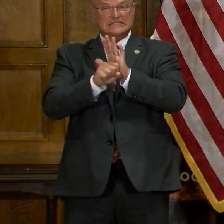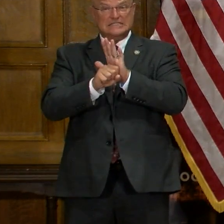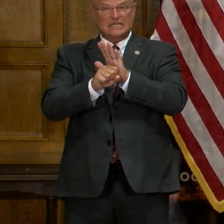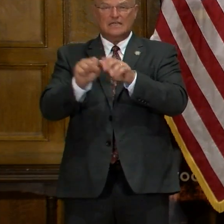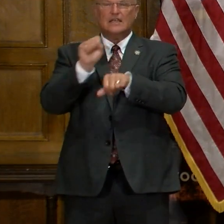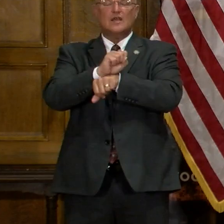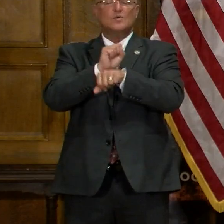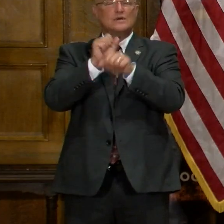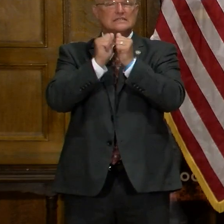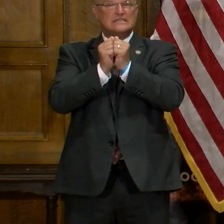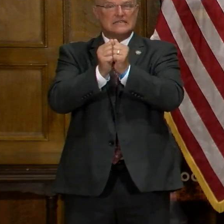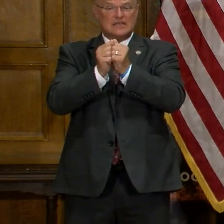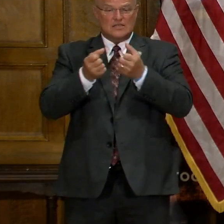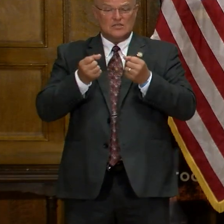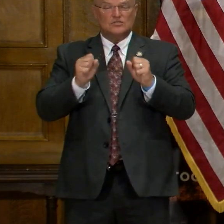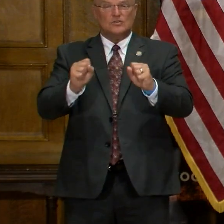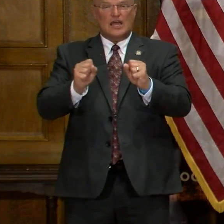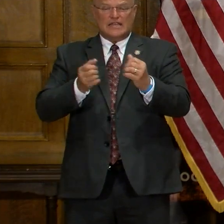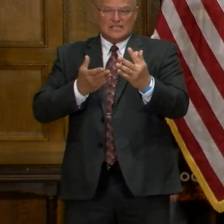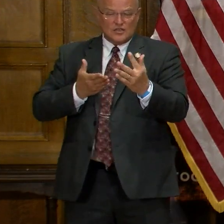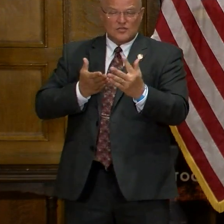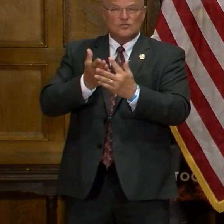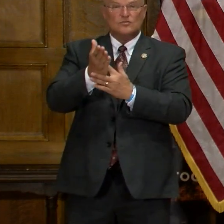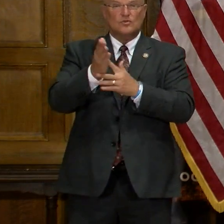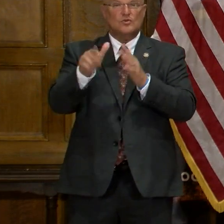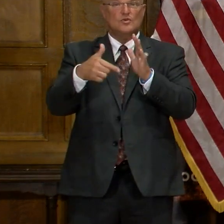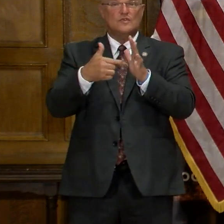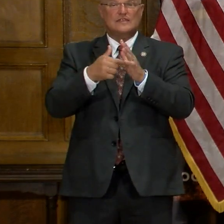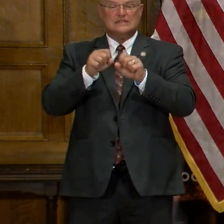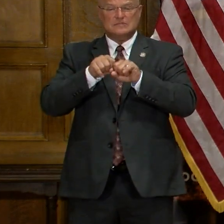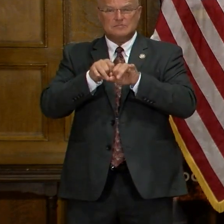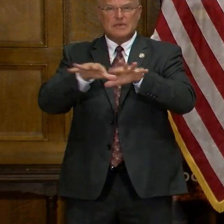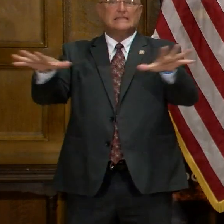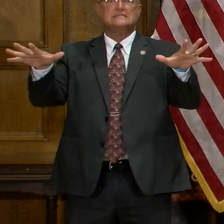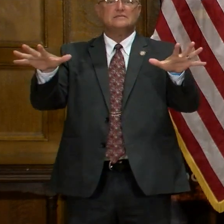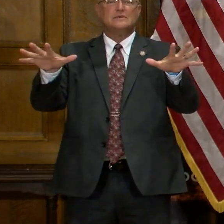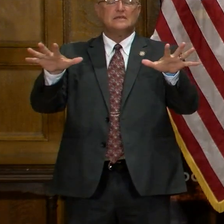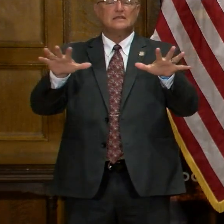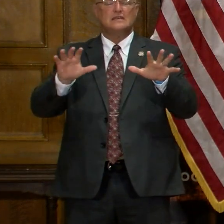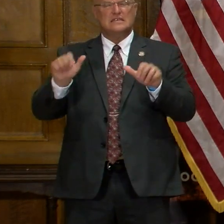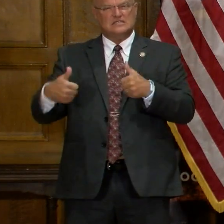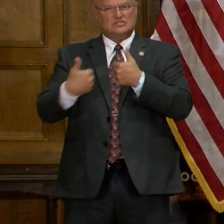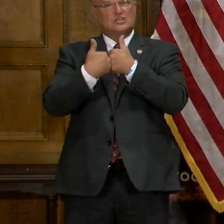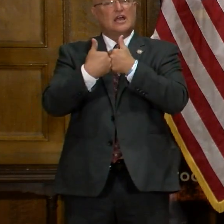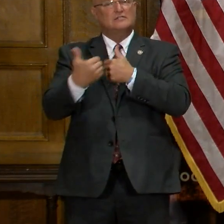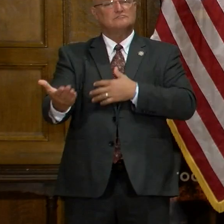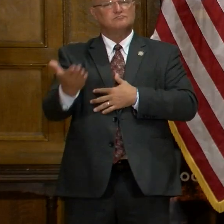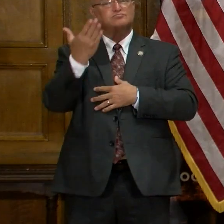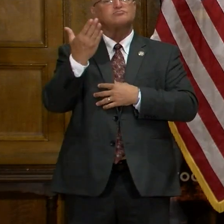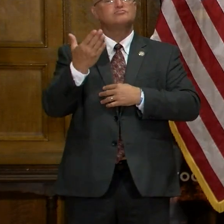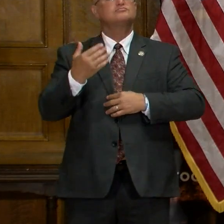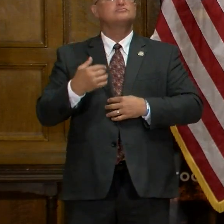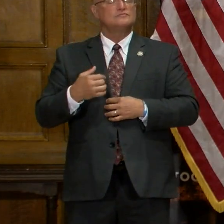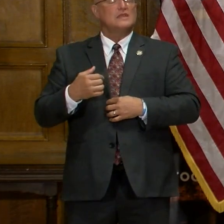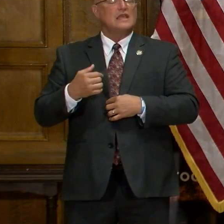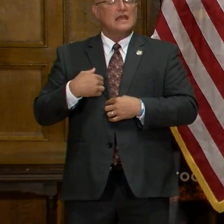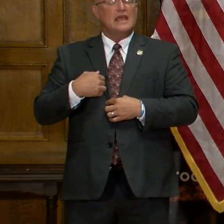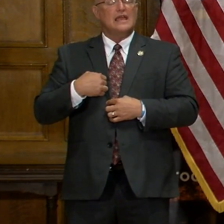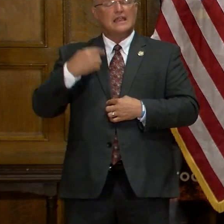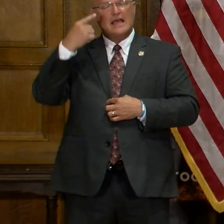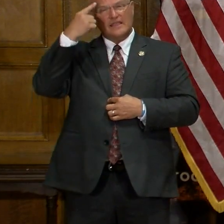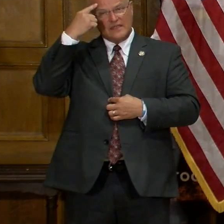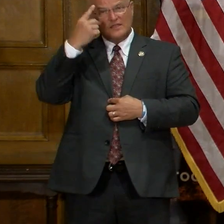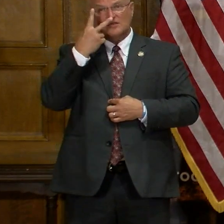simply working together to try to get through this pandemic, this challenge that we face. And I think that you'll see from the